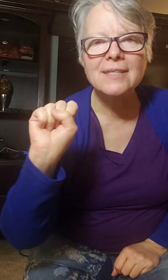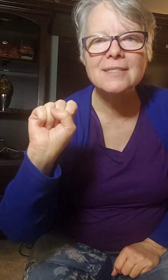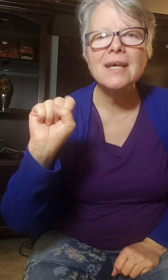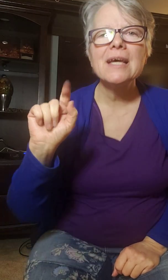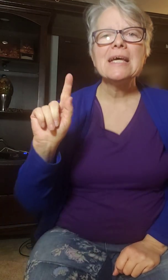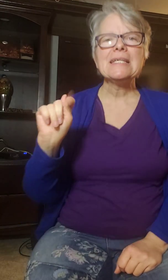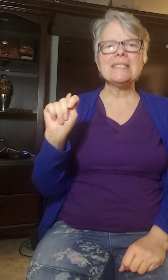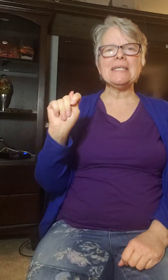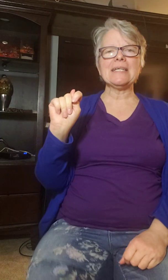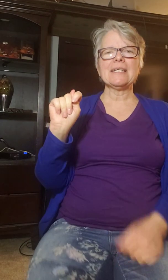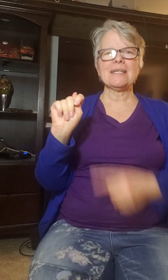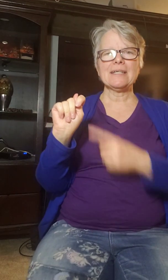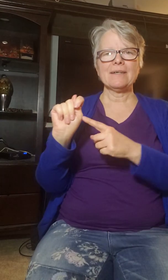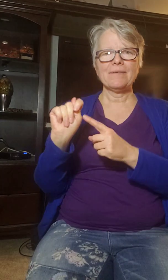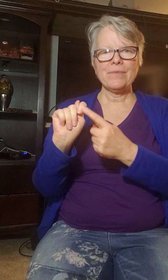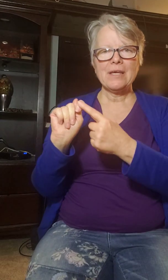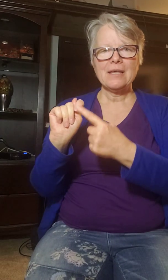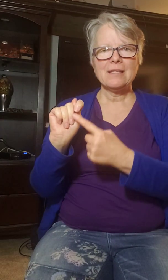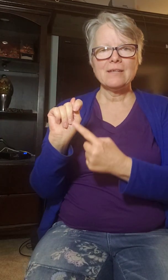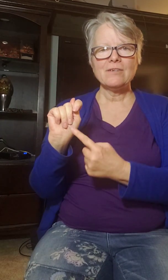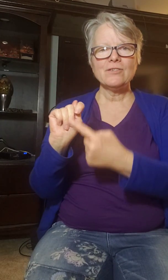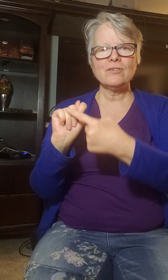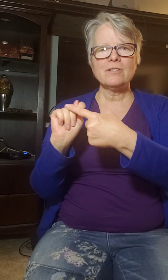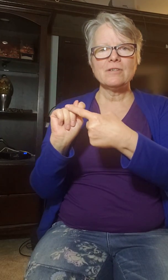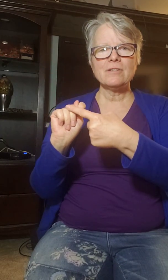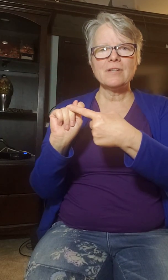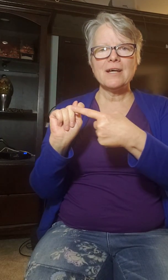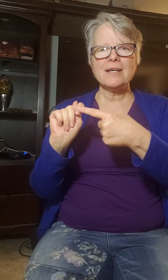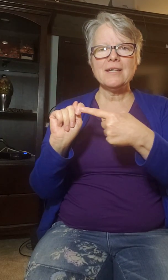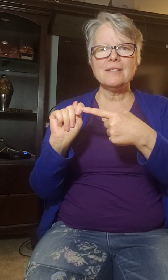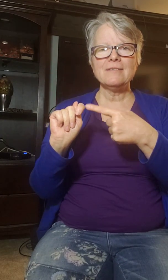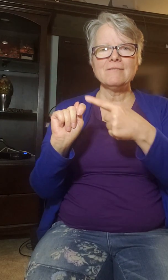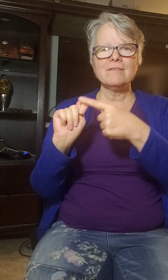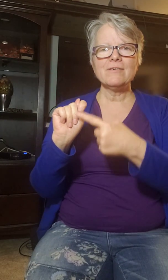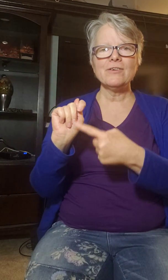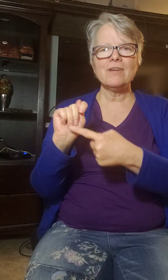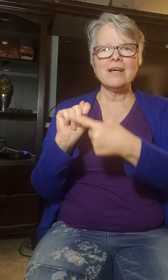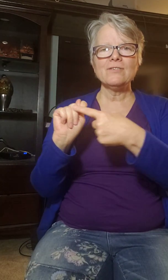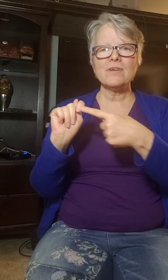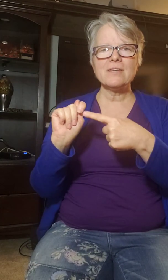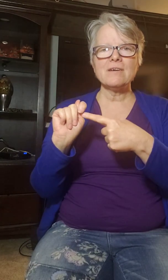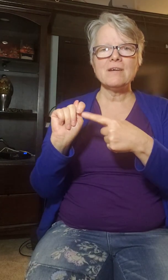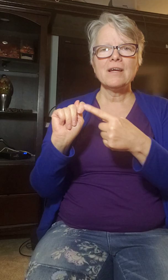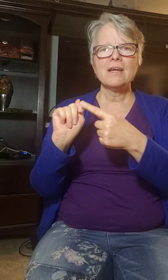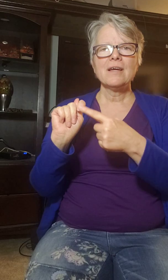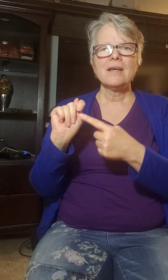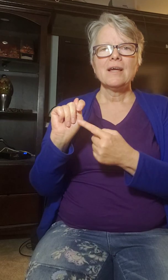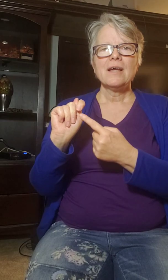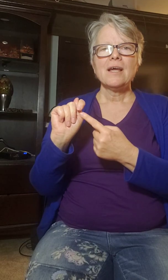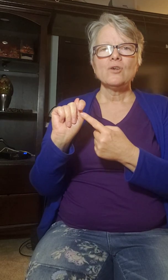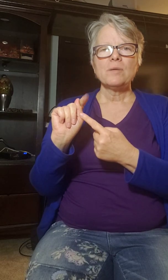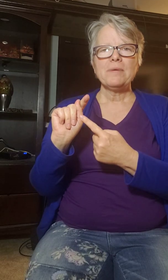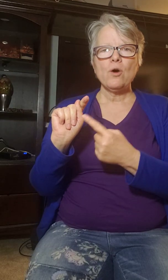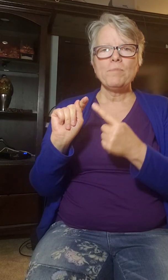S. T. There's your lines. There are your lines right there. It could be open